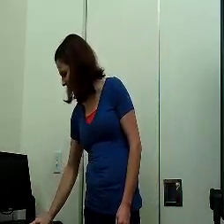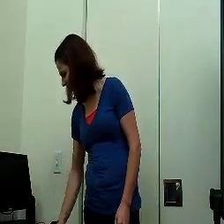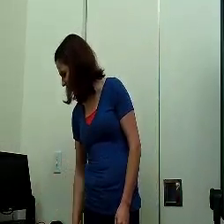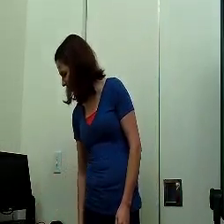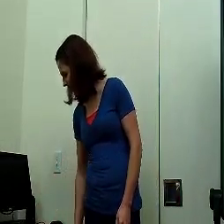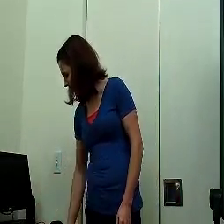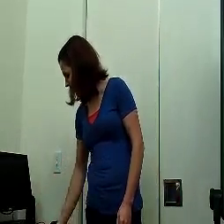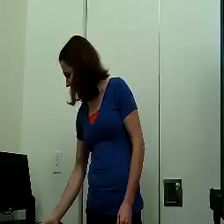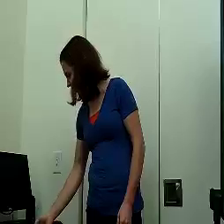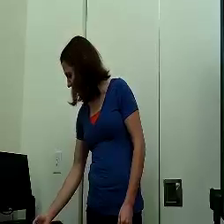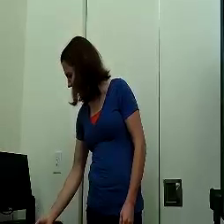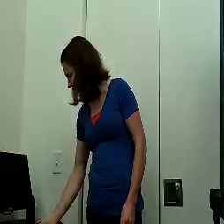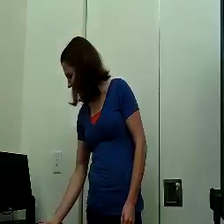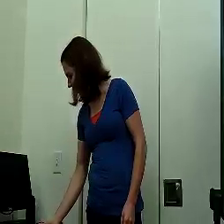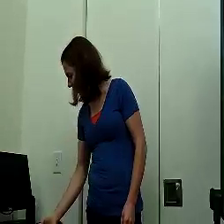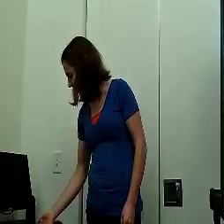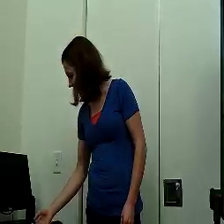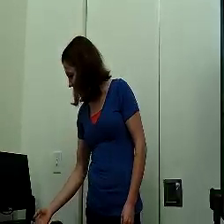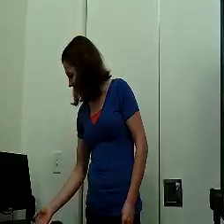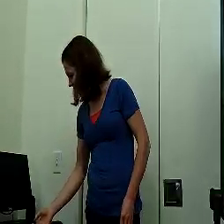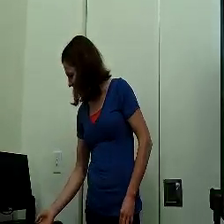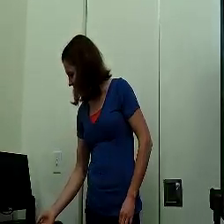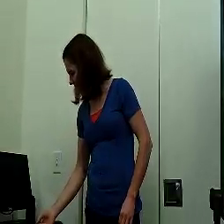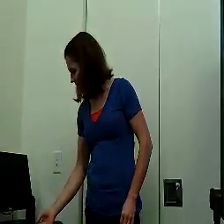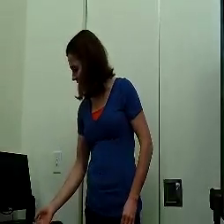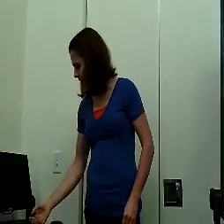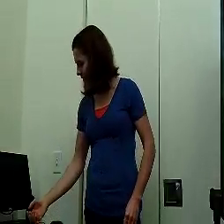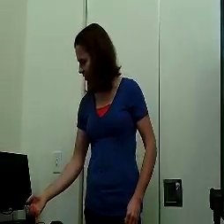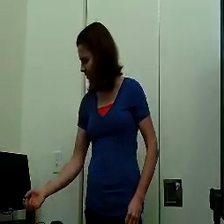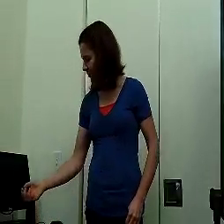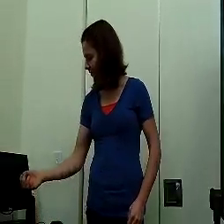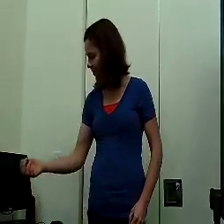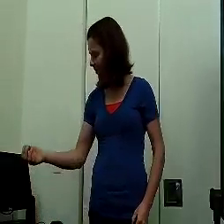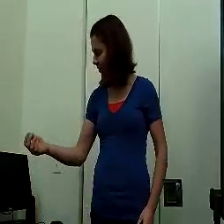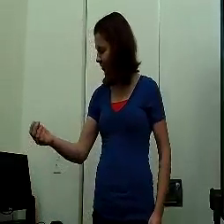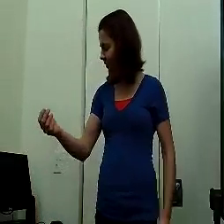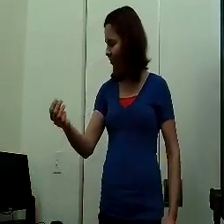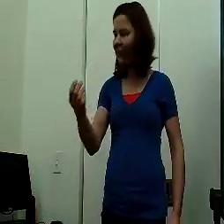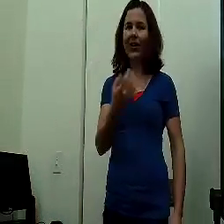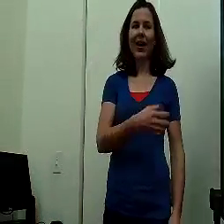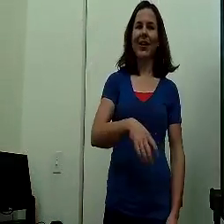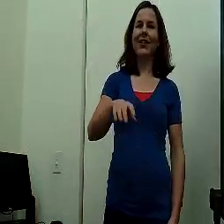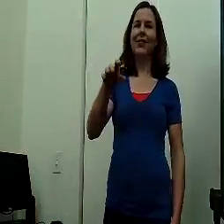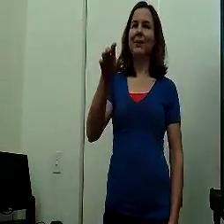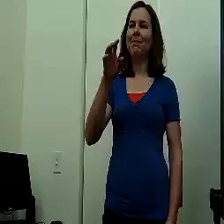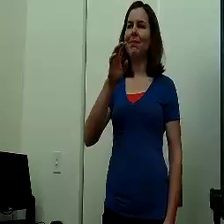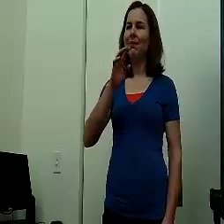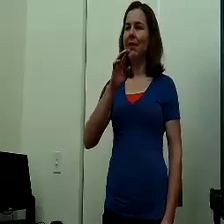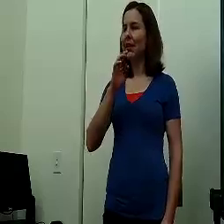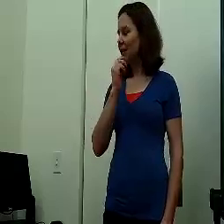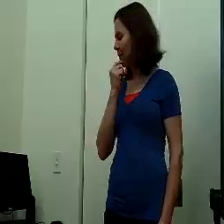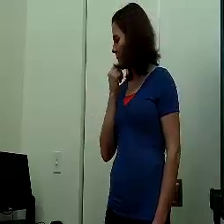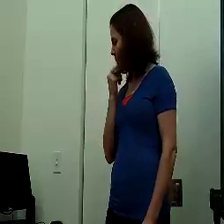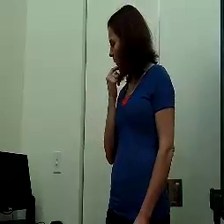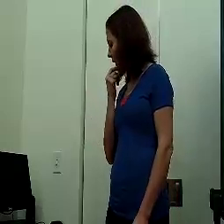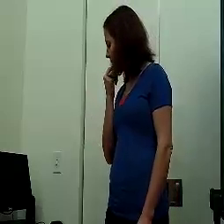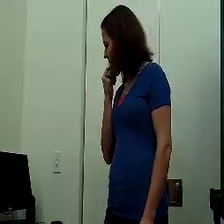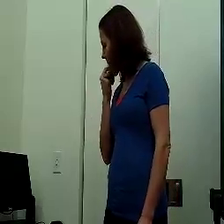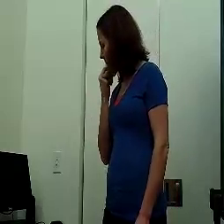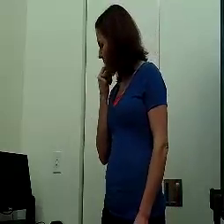Dinner. Okay. Yeah. Let's go to, okay, here's one. Oh, wait, that might be a hard